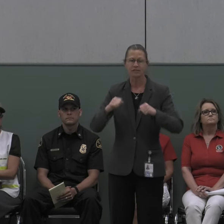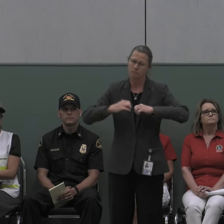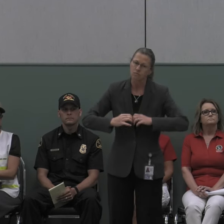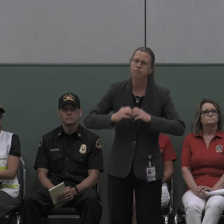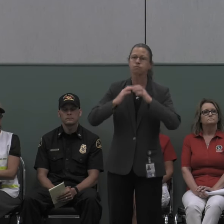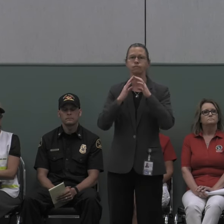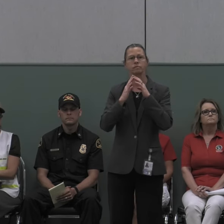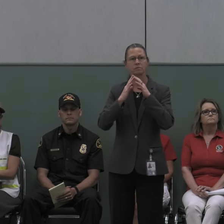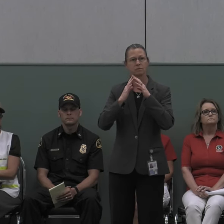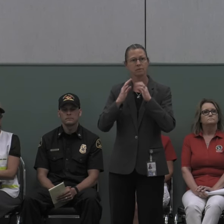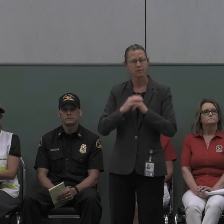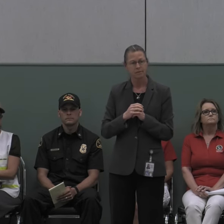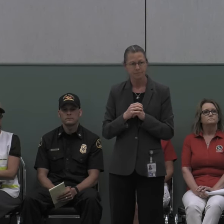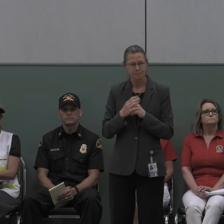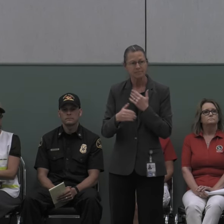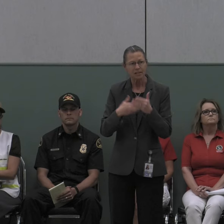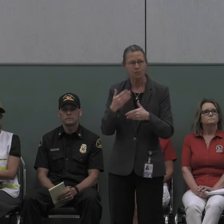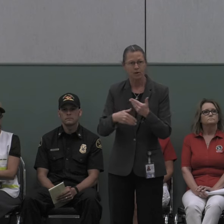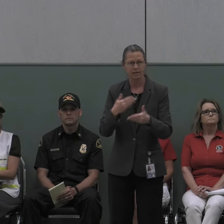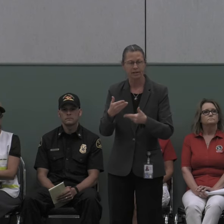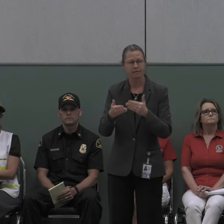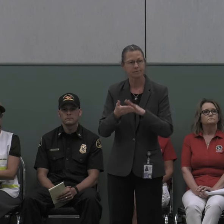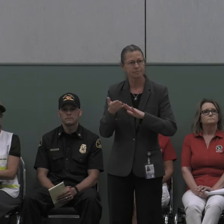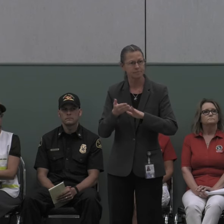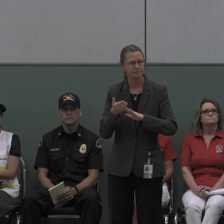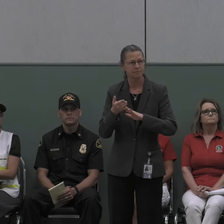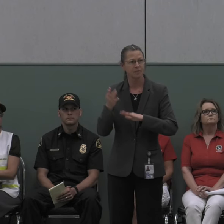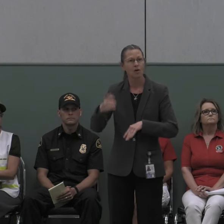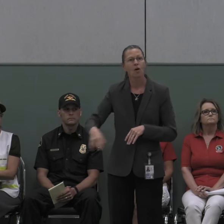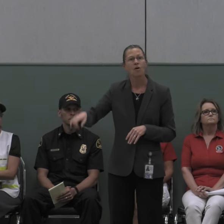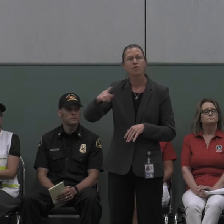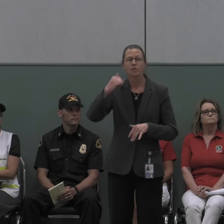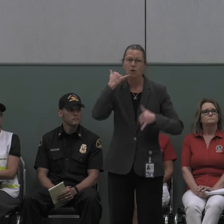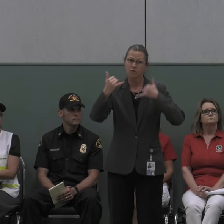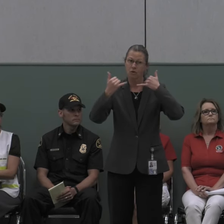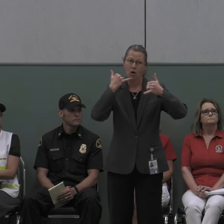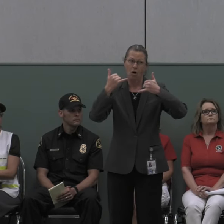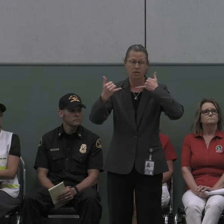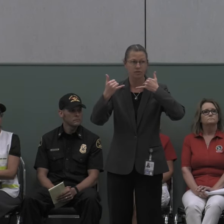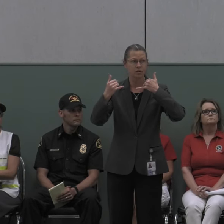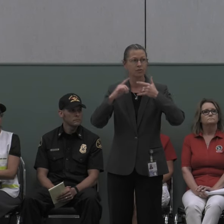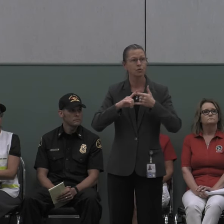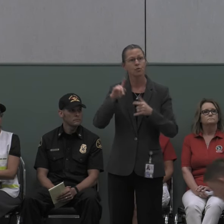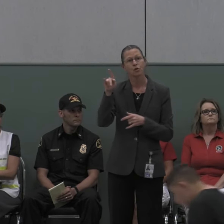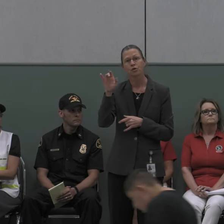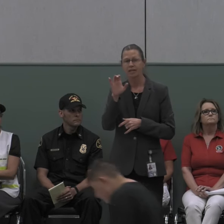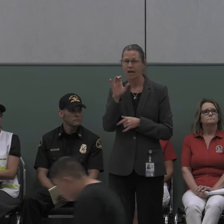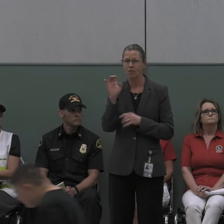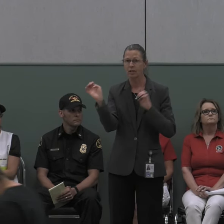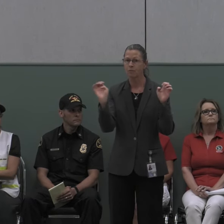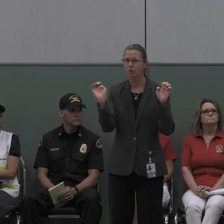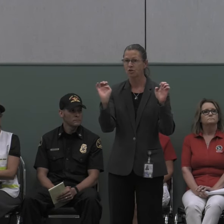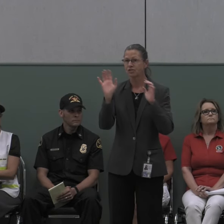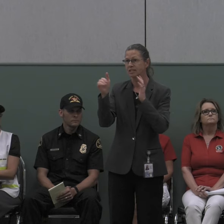speed. With those numbers that called to our Kern County Emergency Center, we had